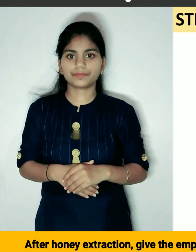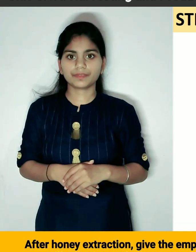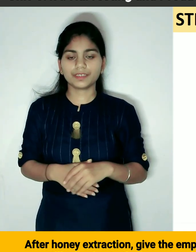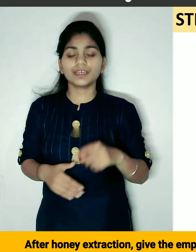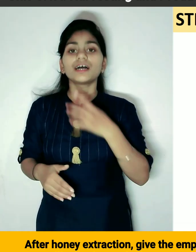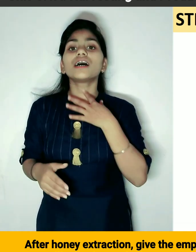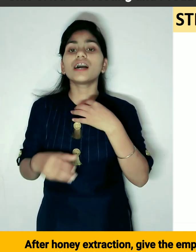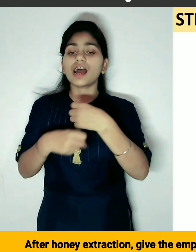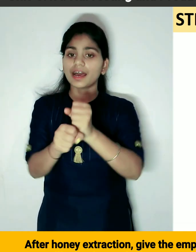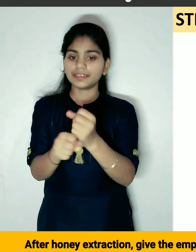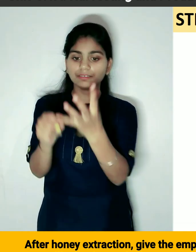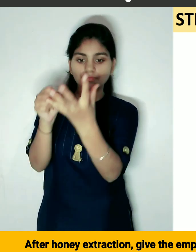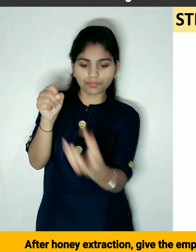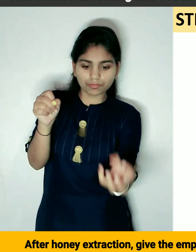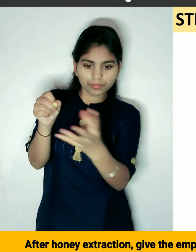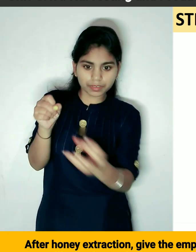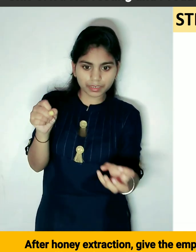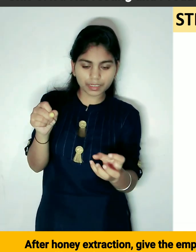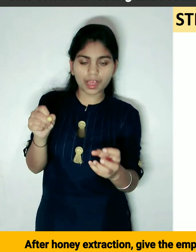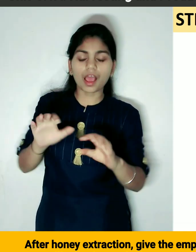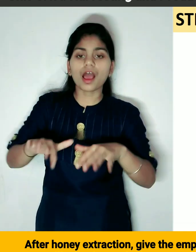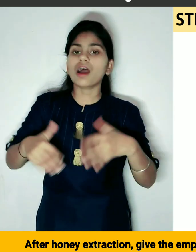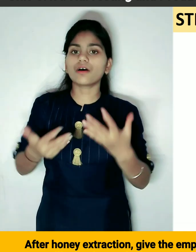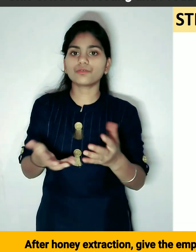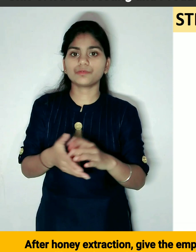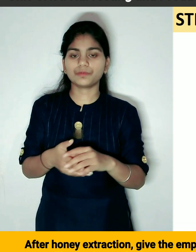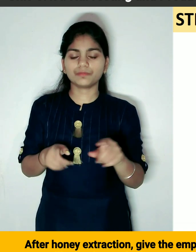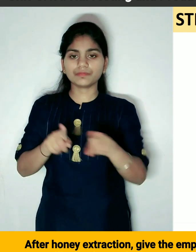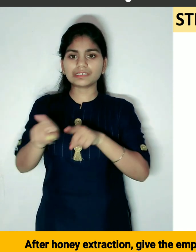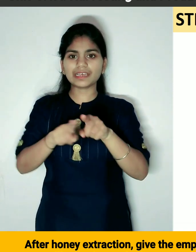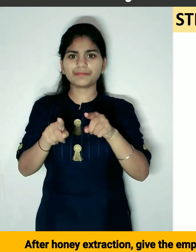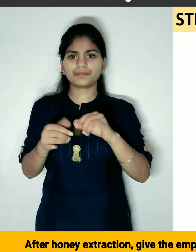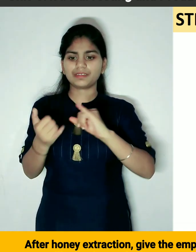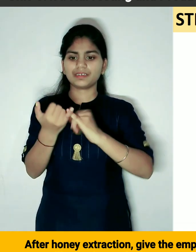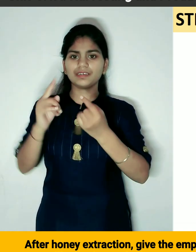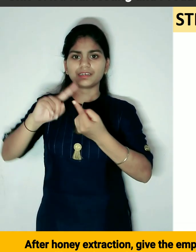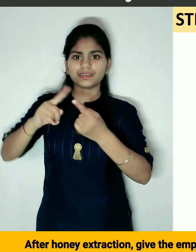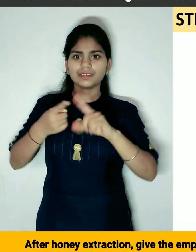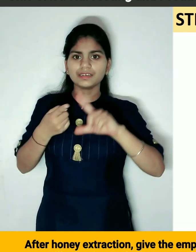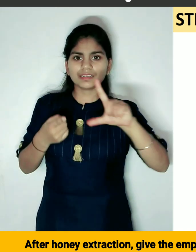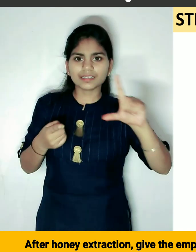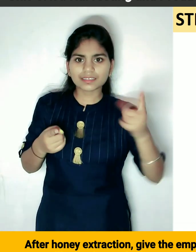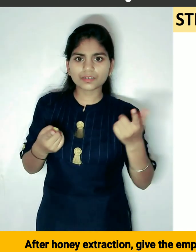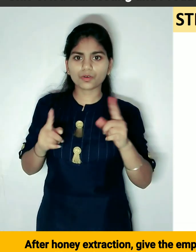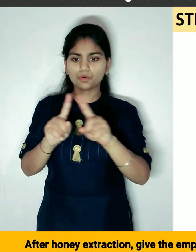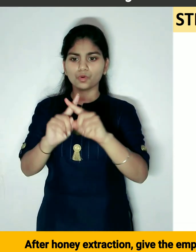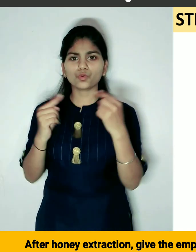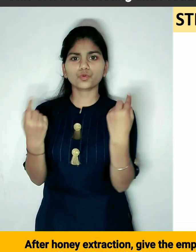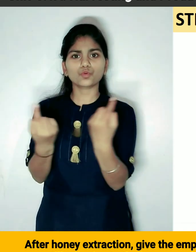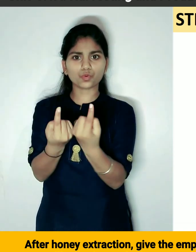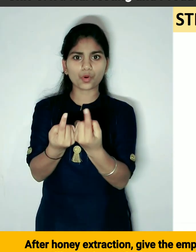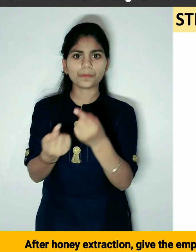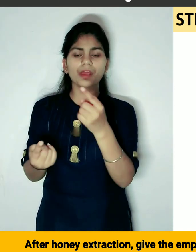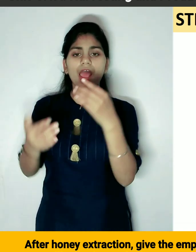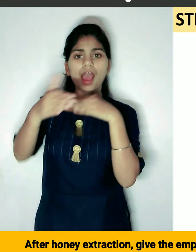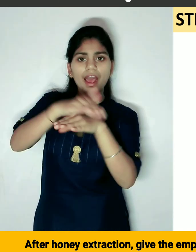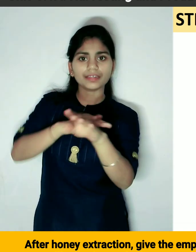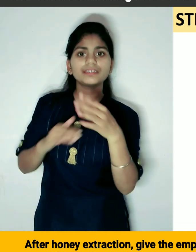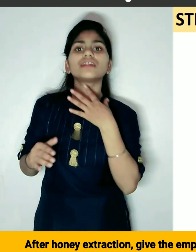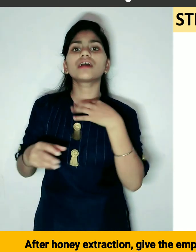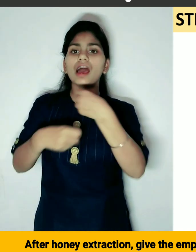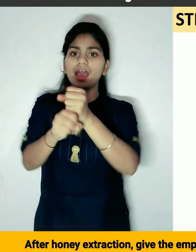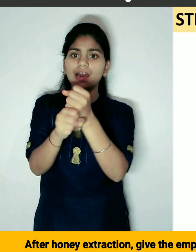Arrange the subsequent extraction procedure in beegut enclosures like screened